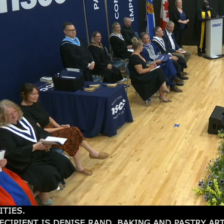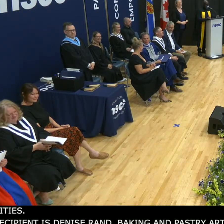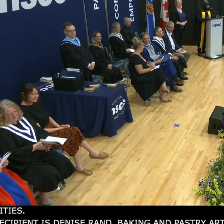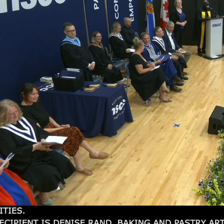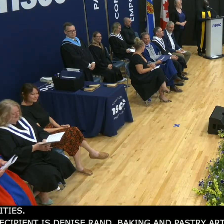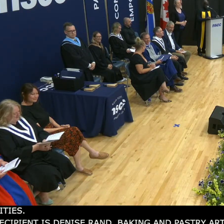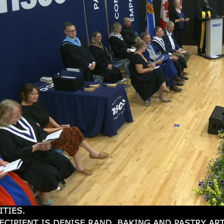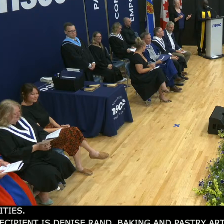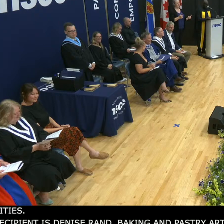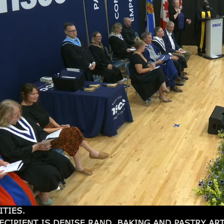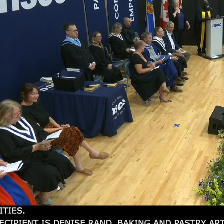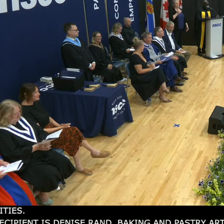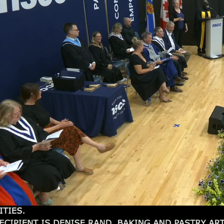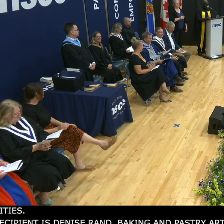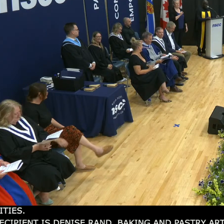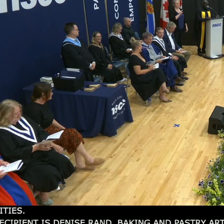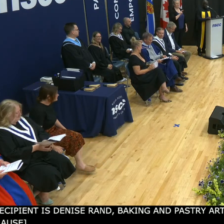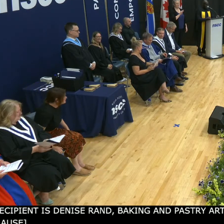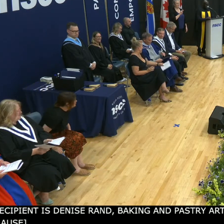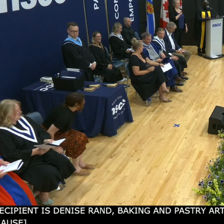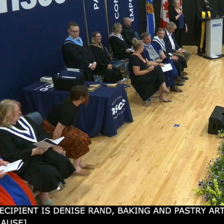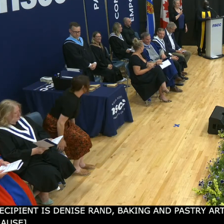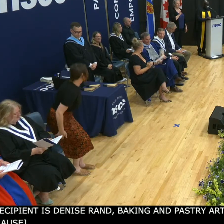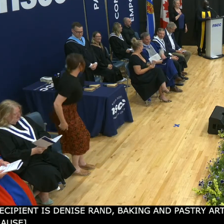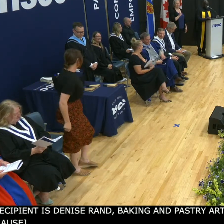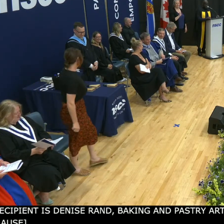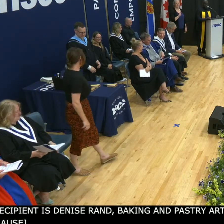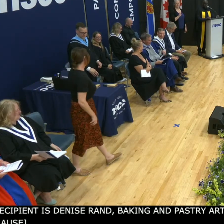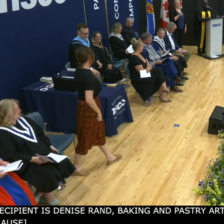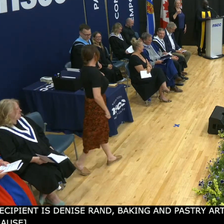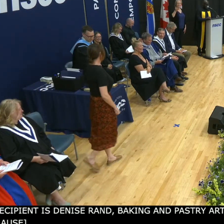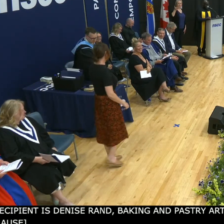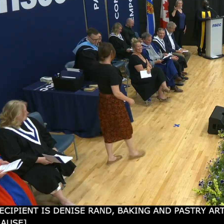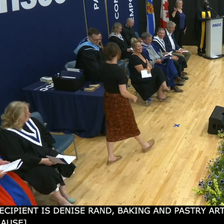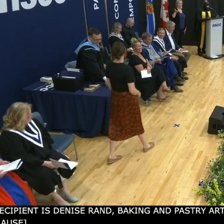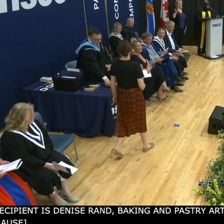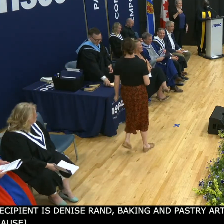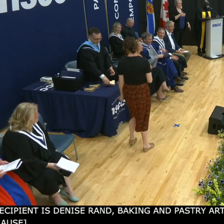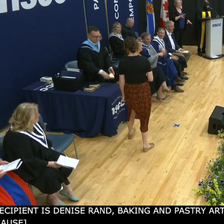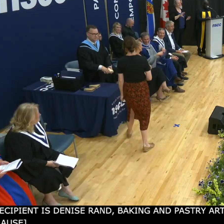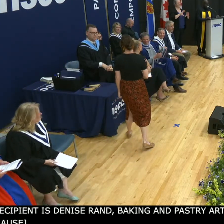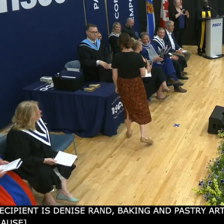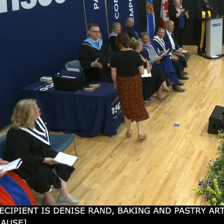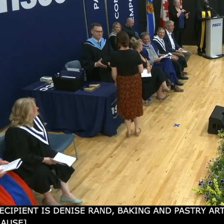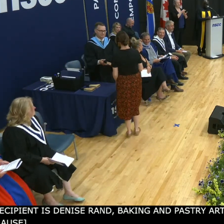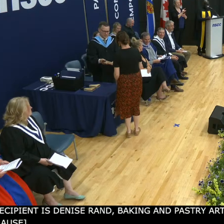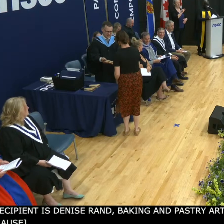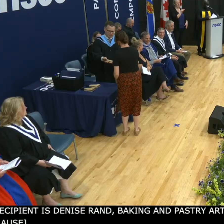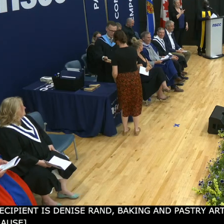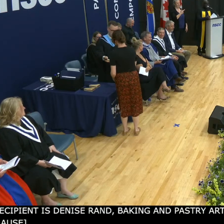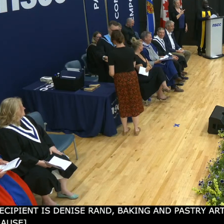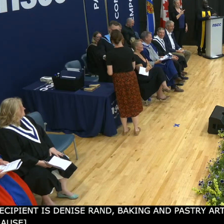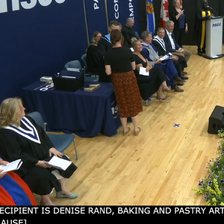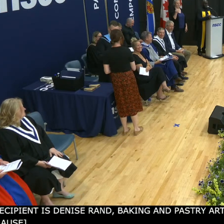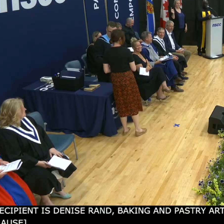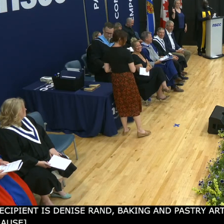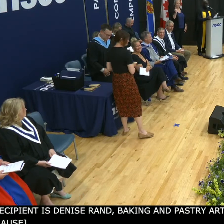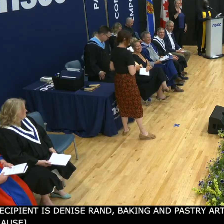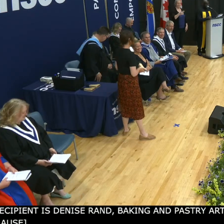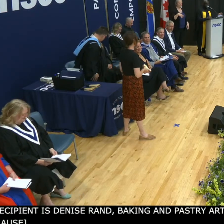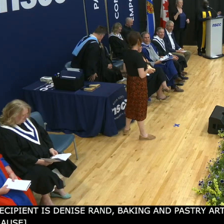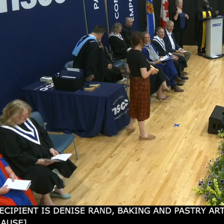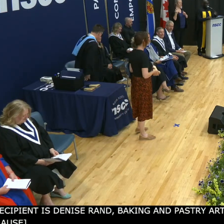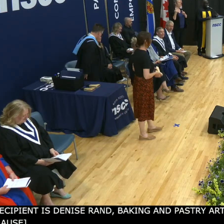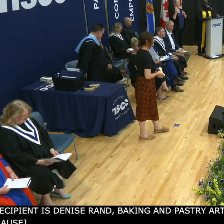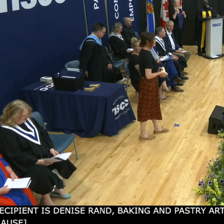We now welcome Genevieve Allen Earn, class of 2021, to the front of the stage to present this